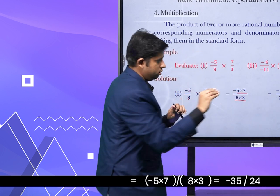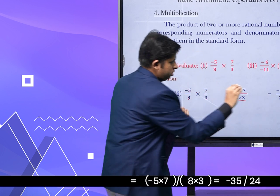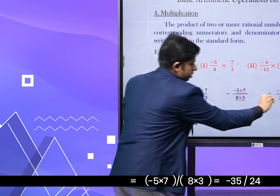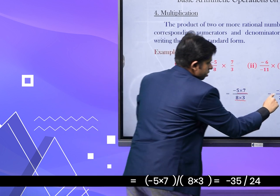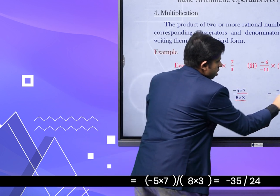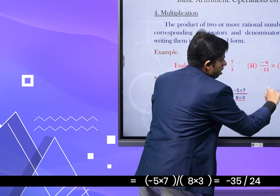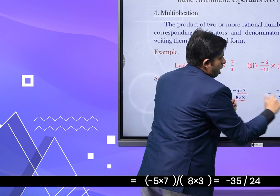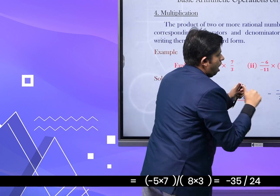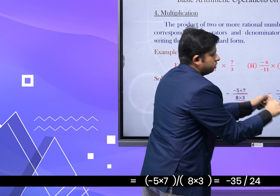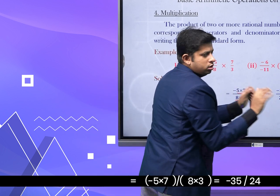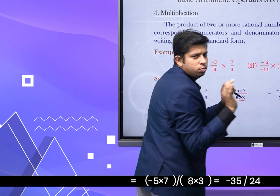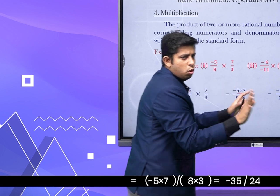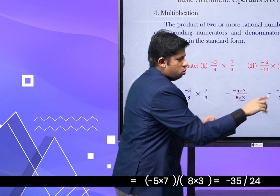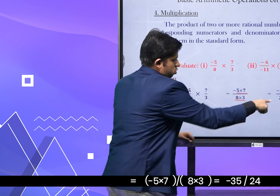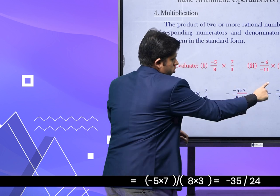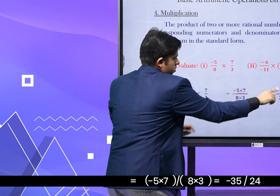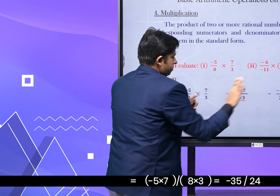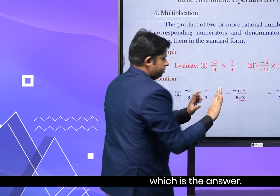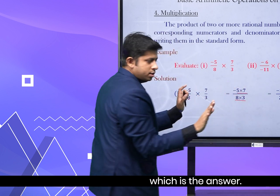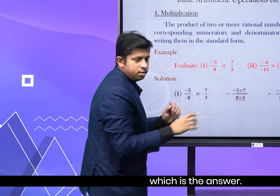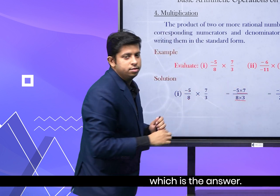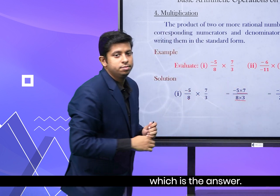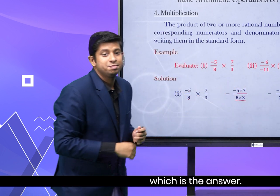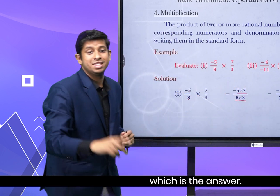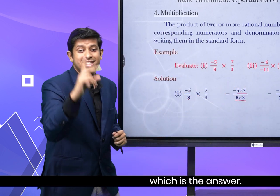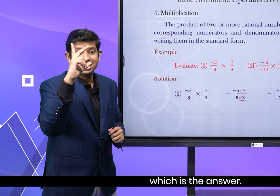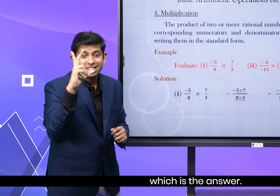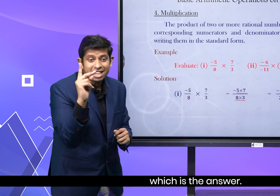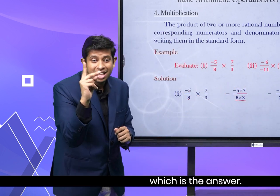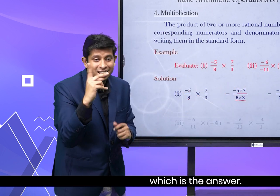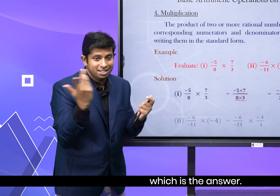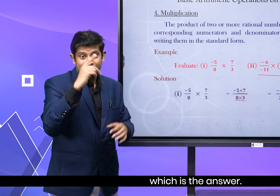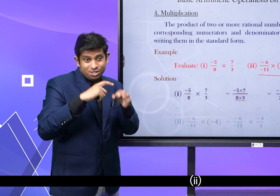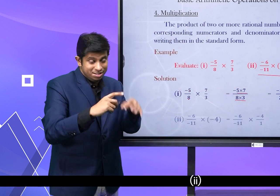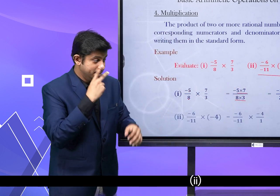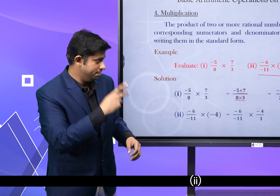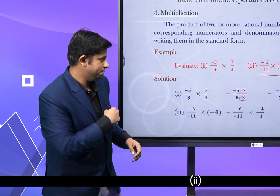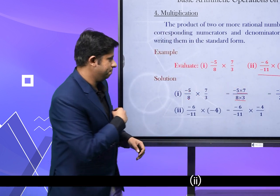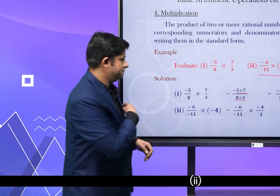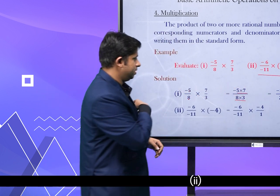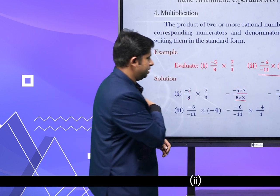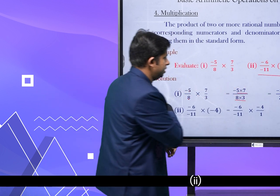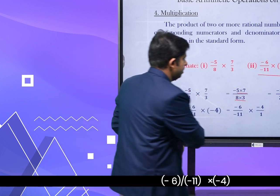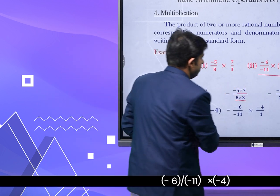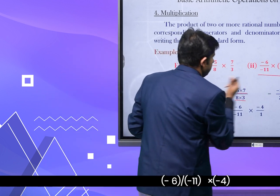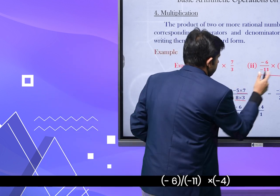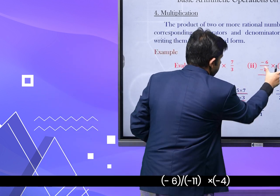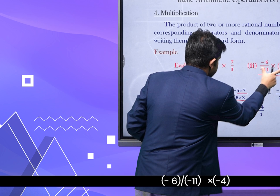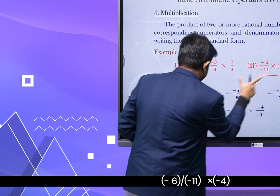3 is 24, which is the answer. Second one, minus 6 by minus 11